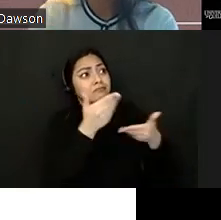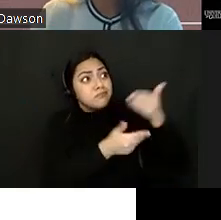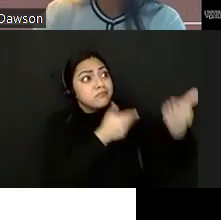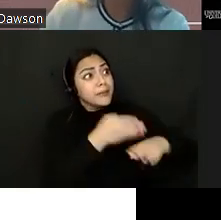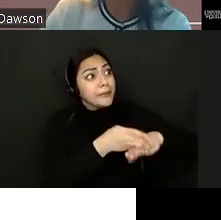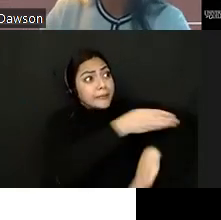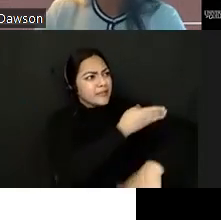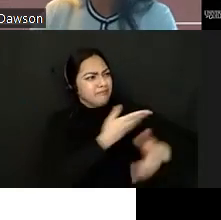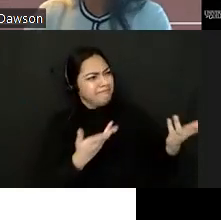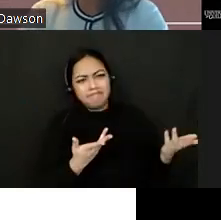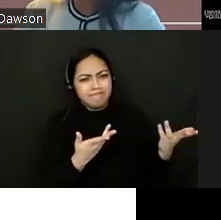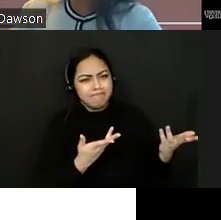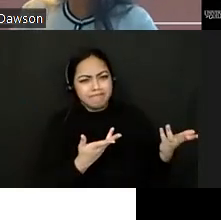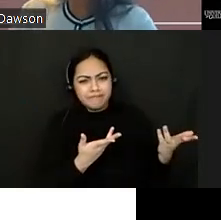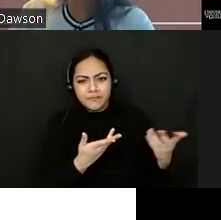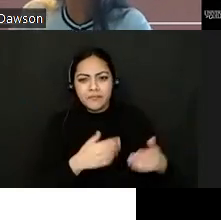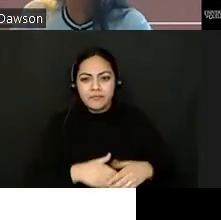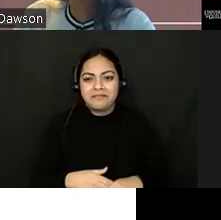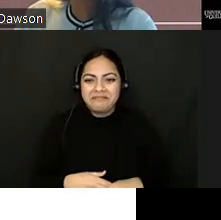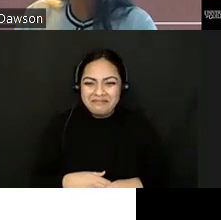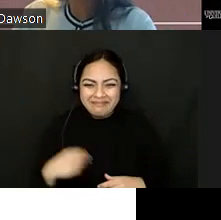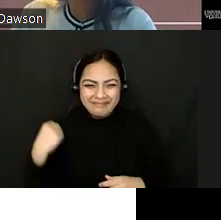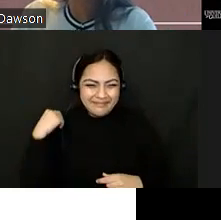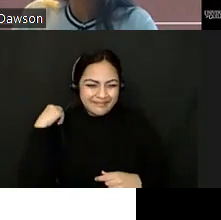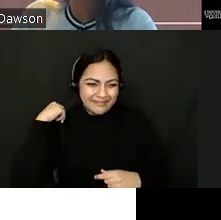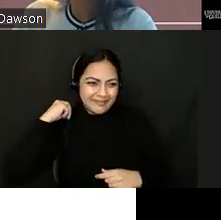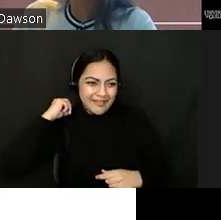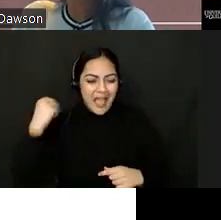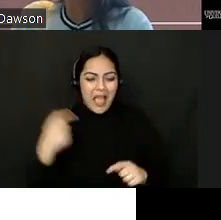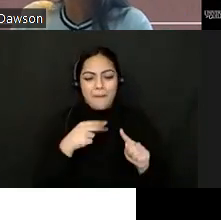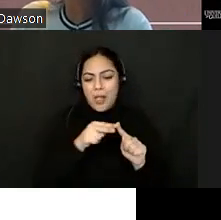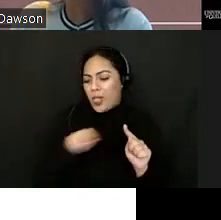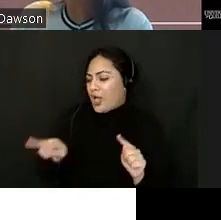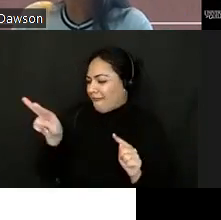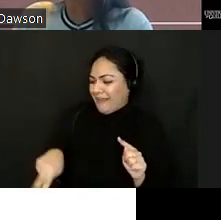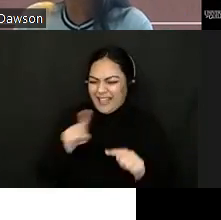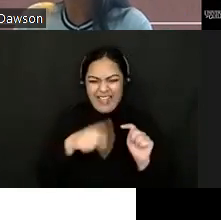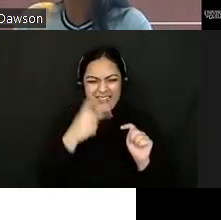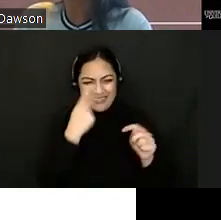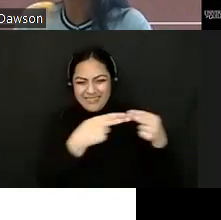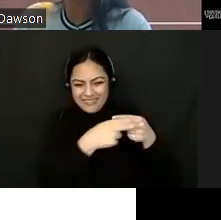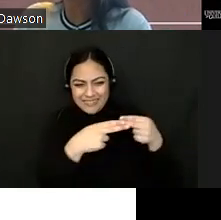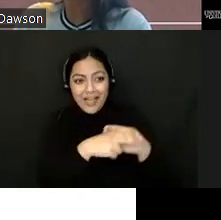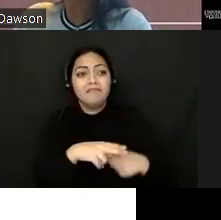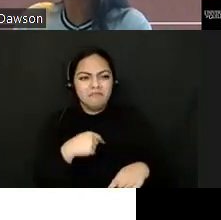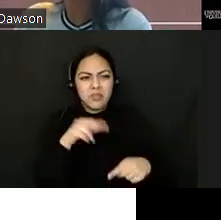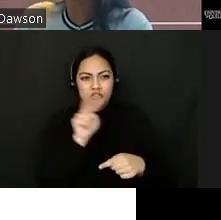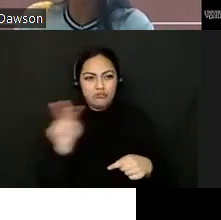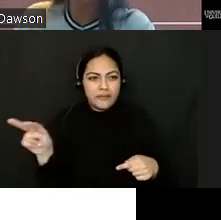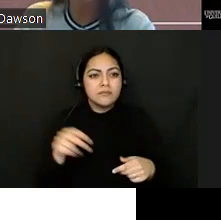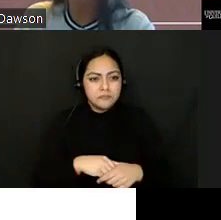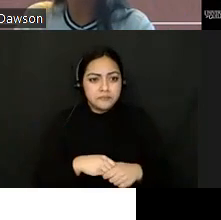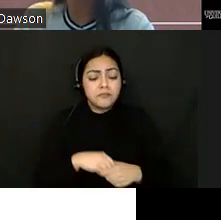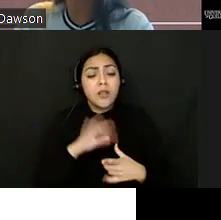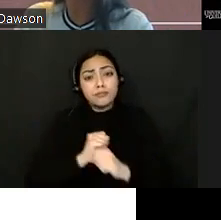I'm going to look over here because I can't see the quote on that screen. So I'll read it out. Tangible progress in both protecting and